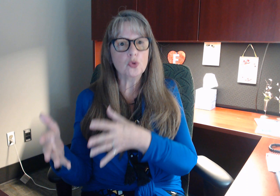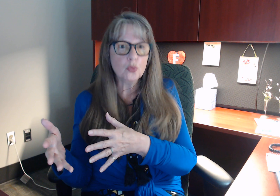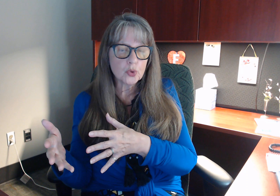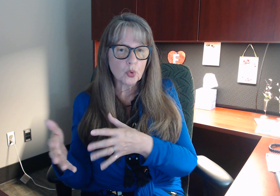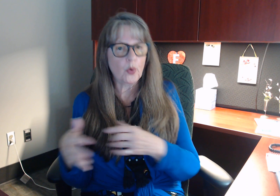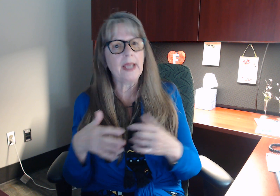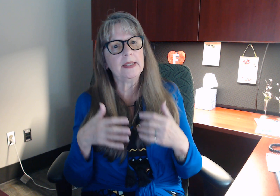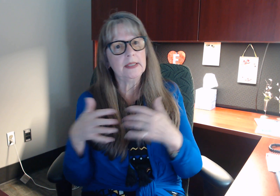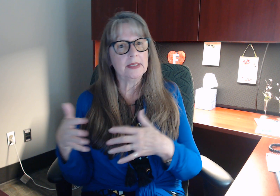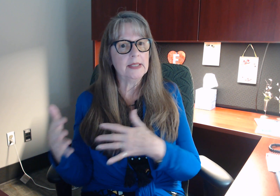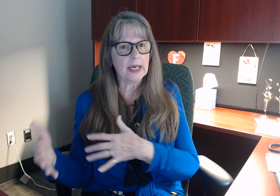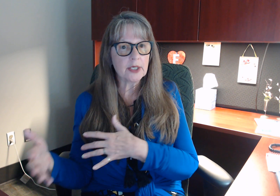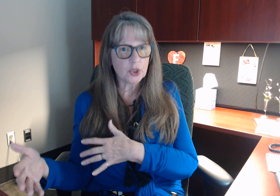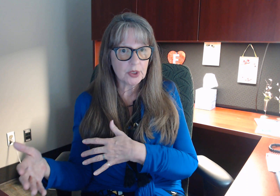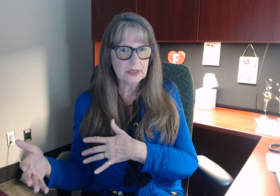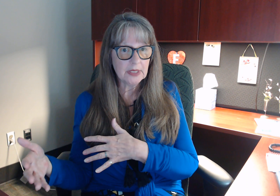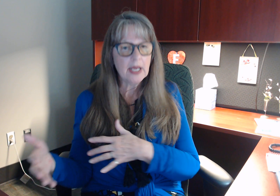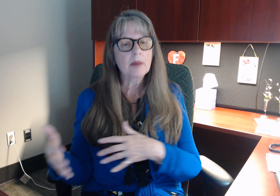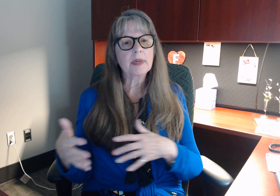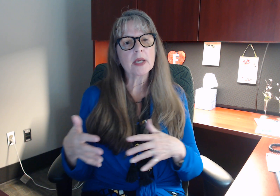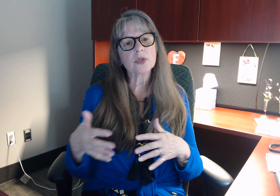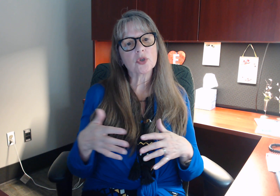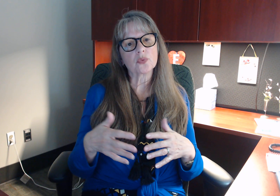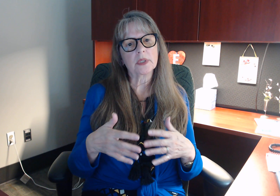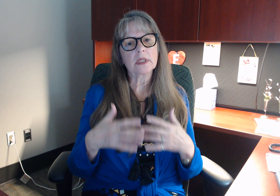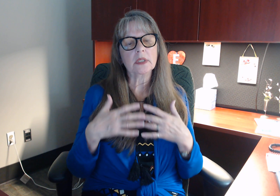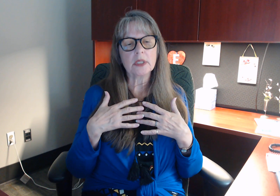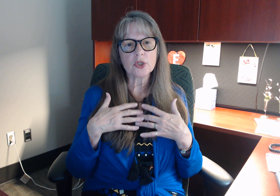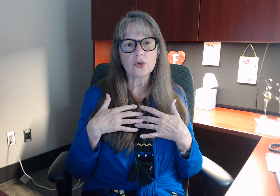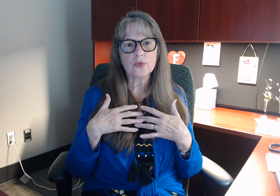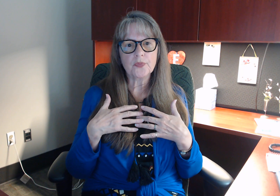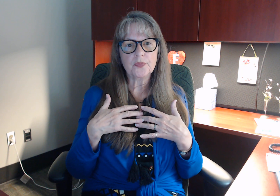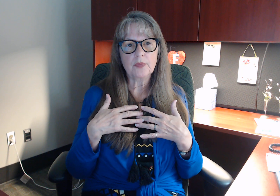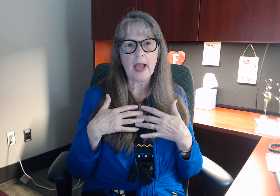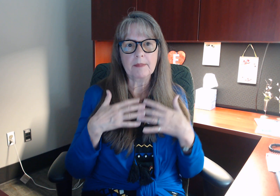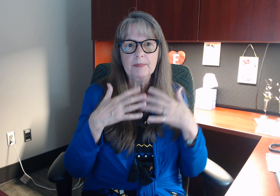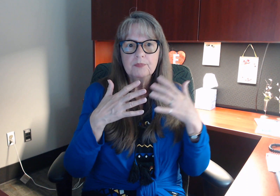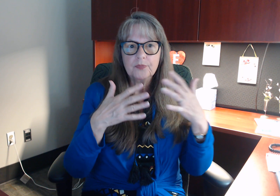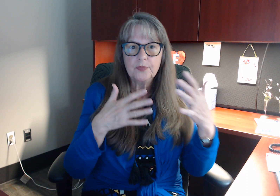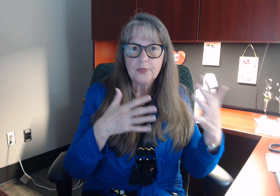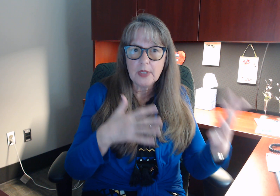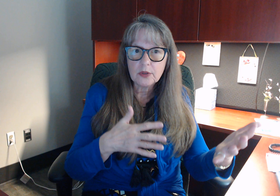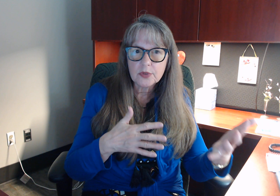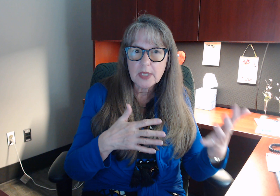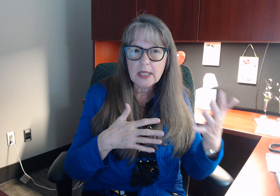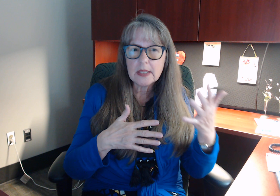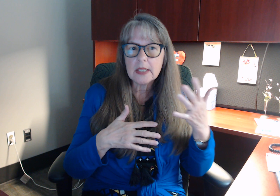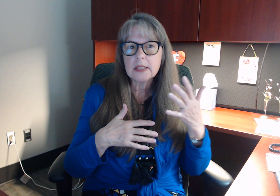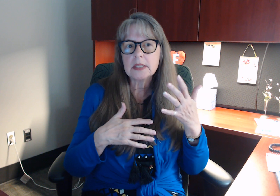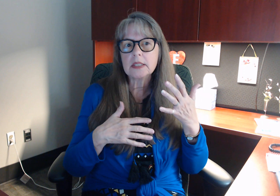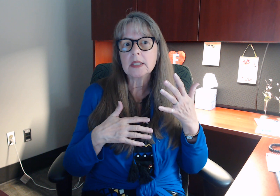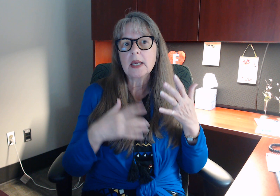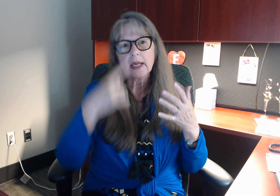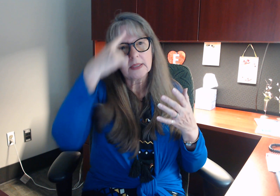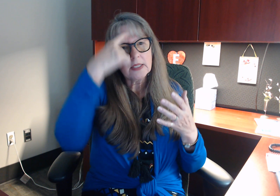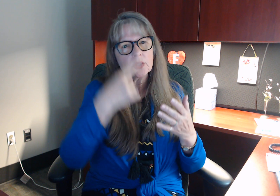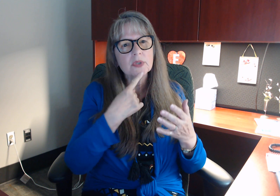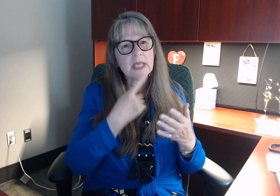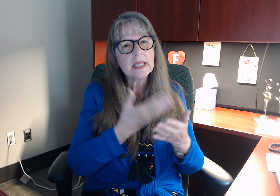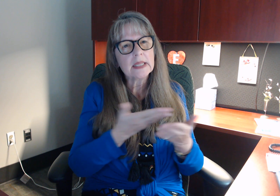deduce or a deduction, because it's really the listener. I think they're saying this. I think they're saying